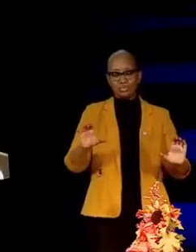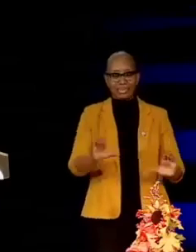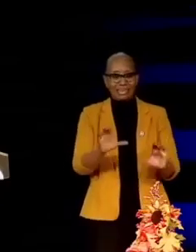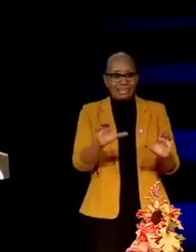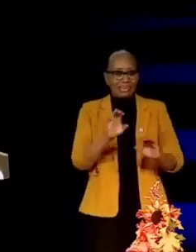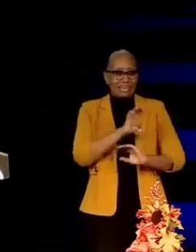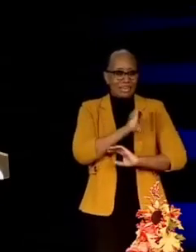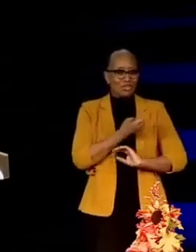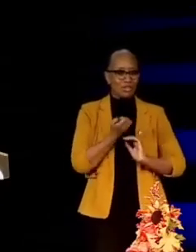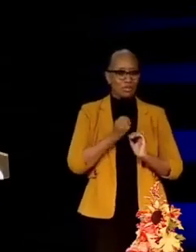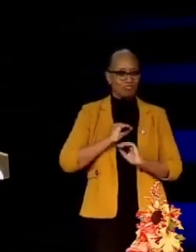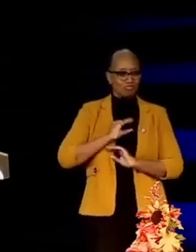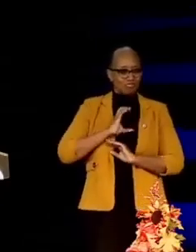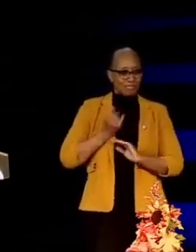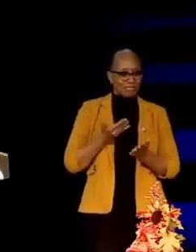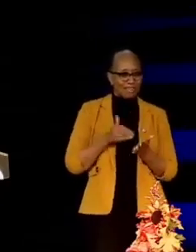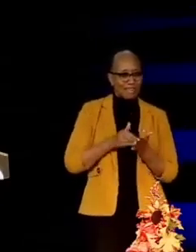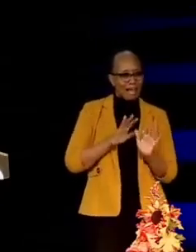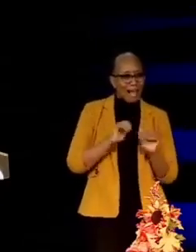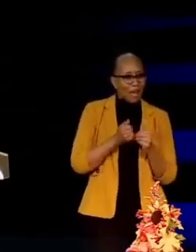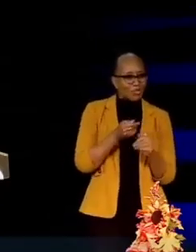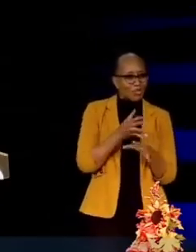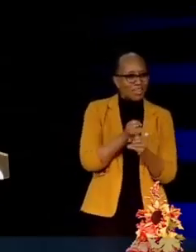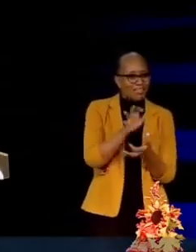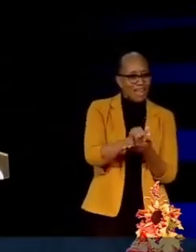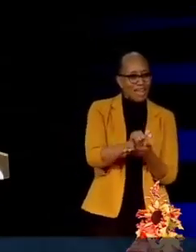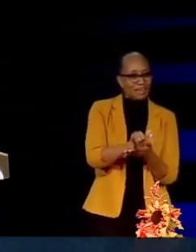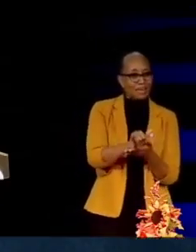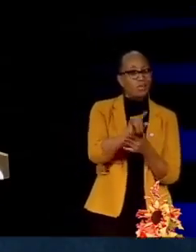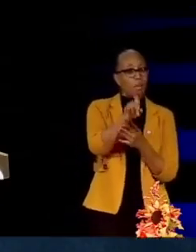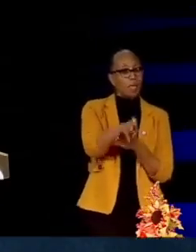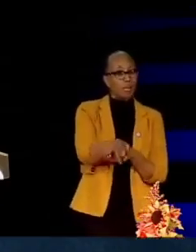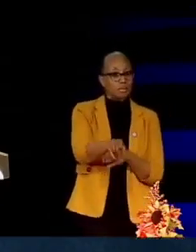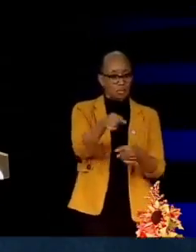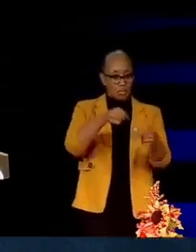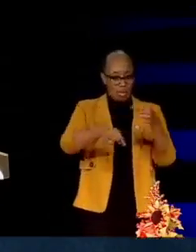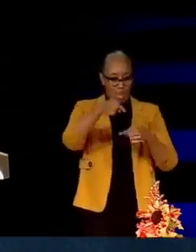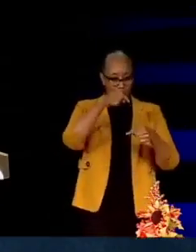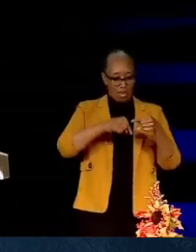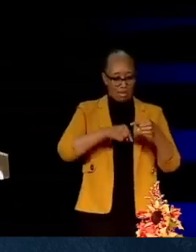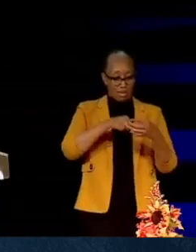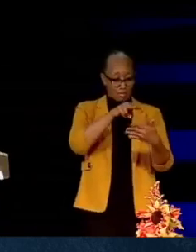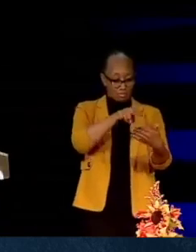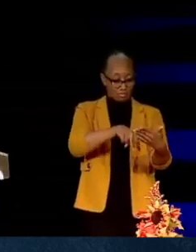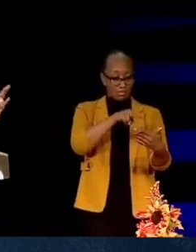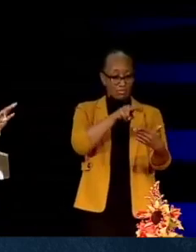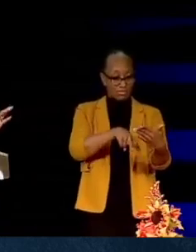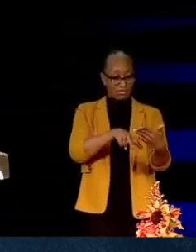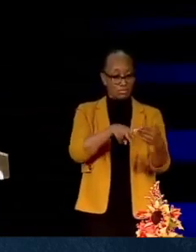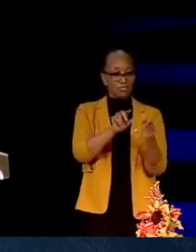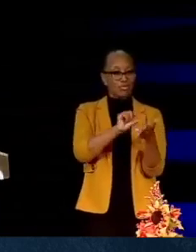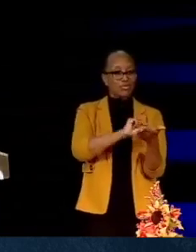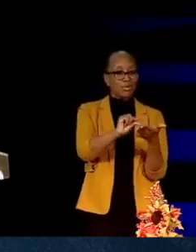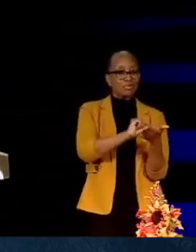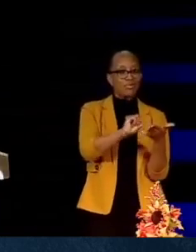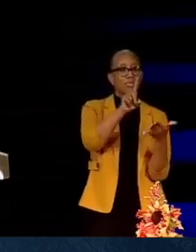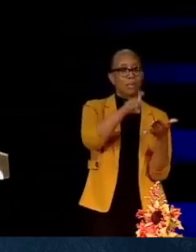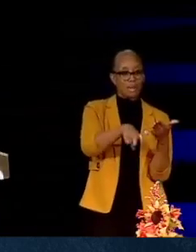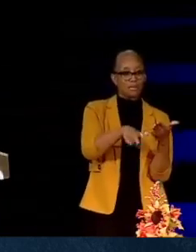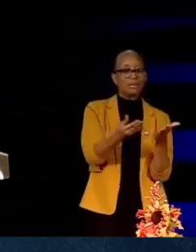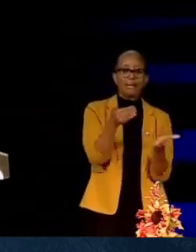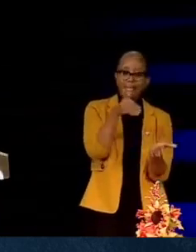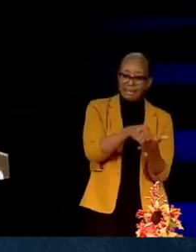gave me was we must re-research the scriptures. Can you say that? Re-research the